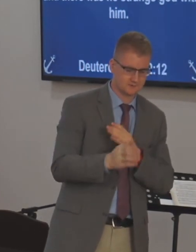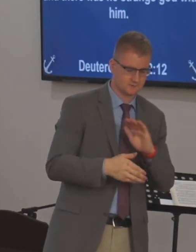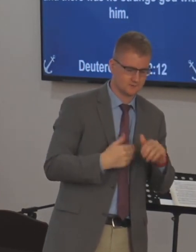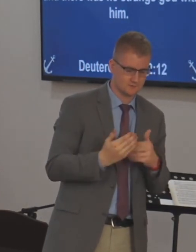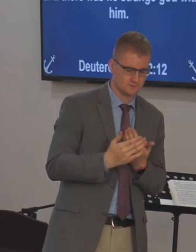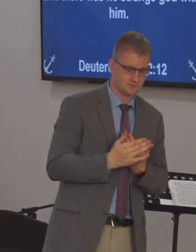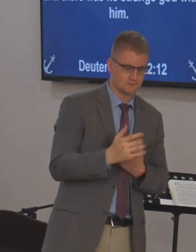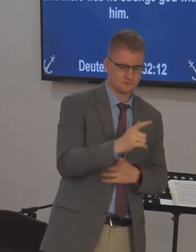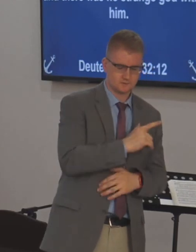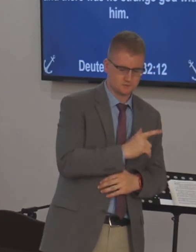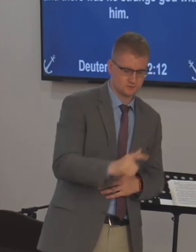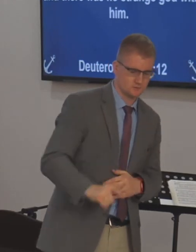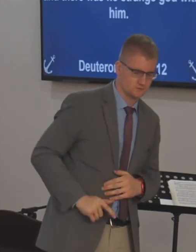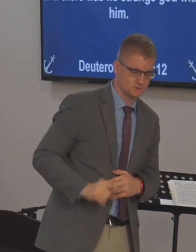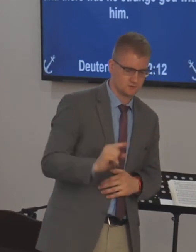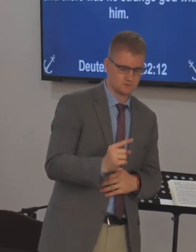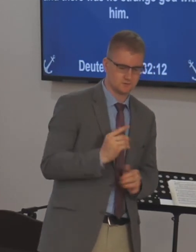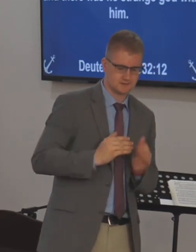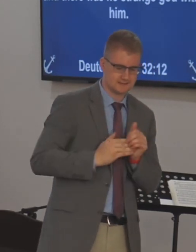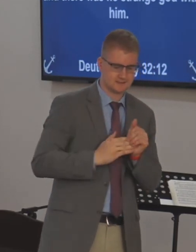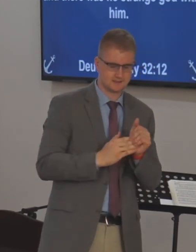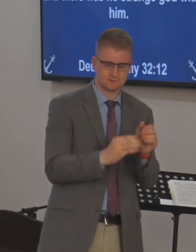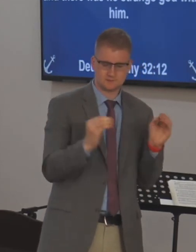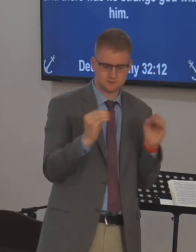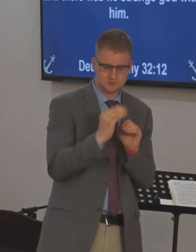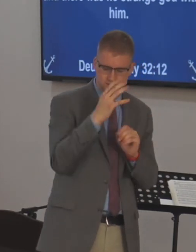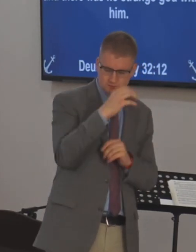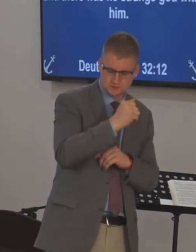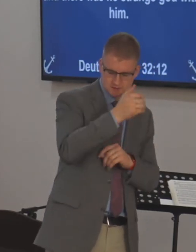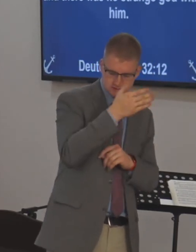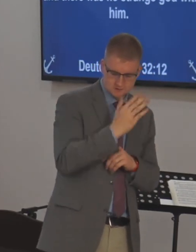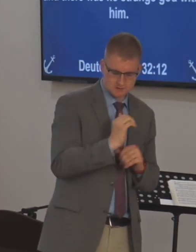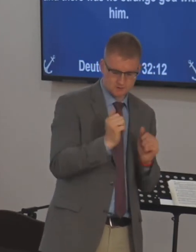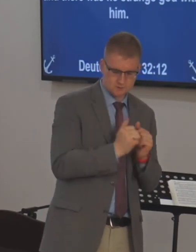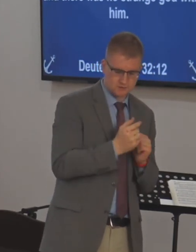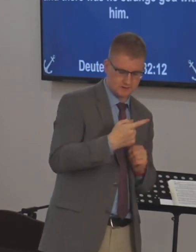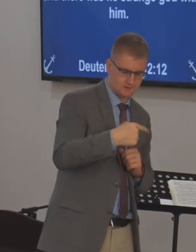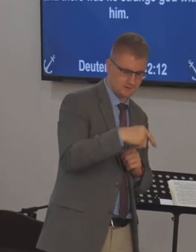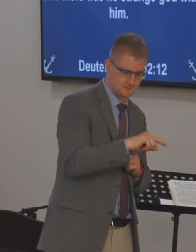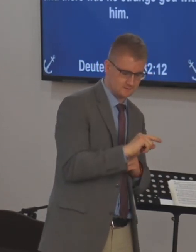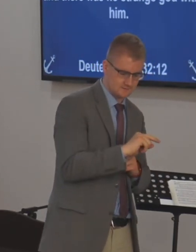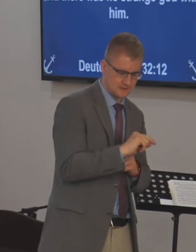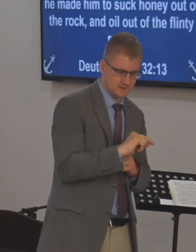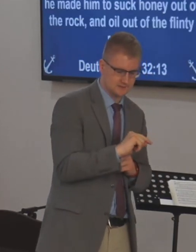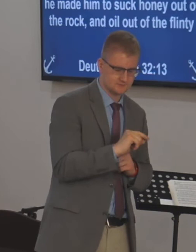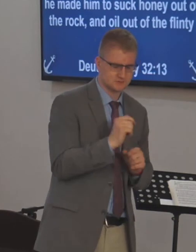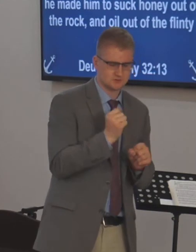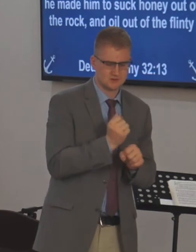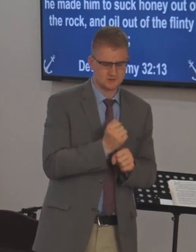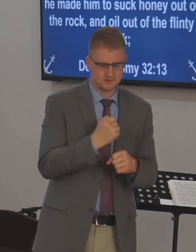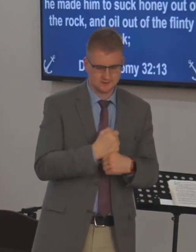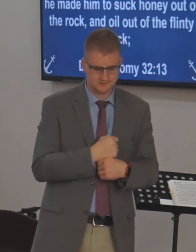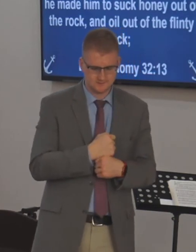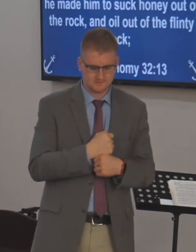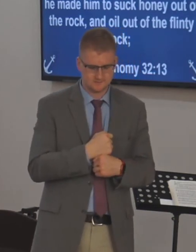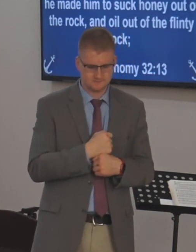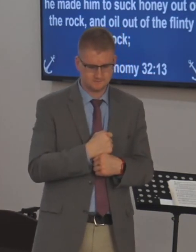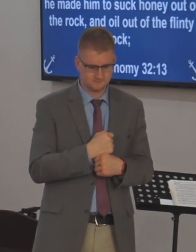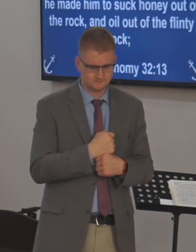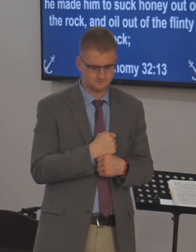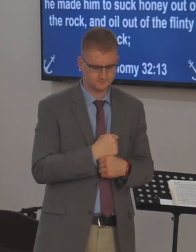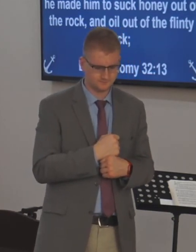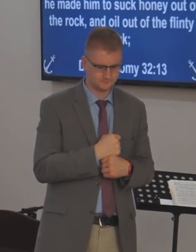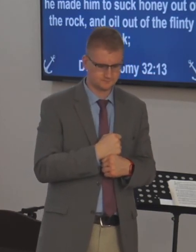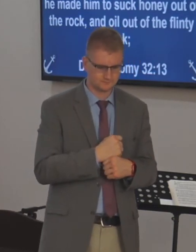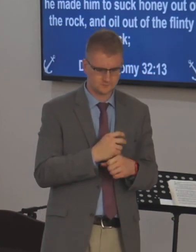alone did lead him, and there was no strange God with him. God's leading them in the wilderness. He made him ride on the high places of the earth, that he